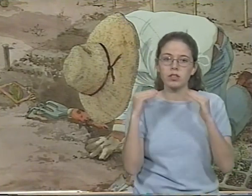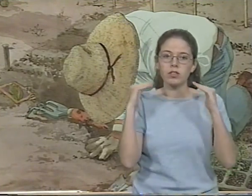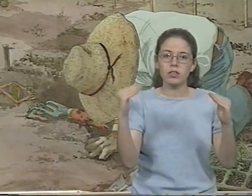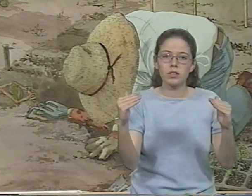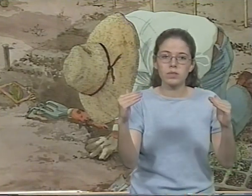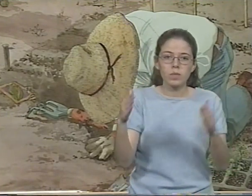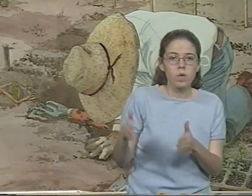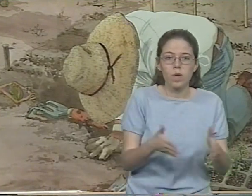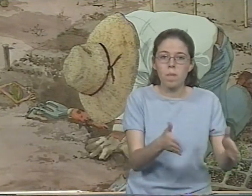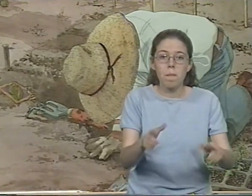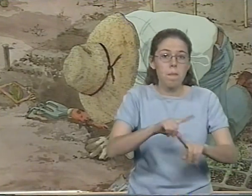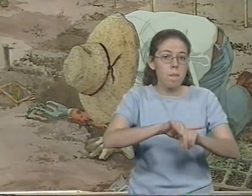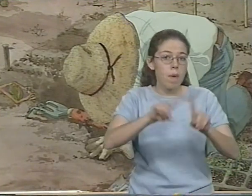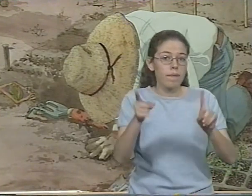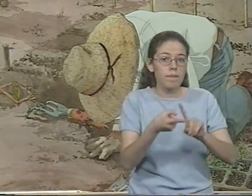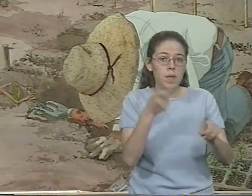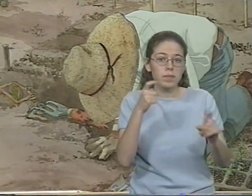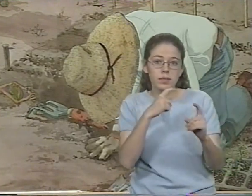road, but from the desert itself.